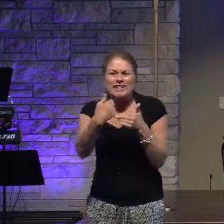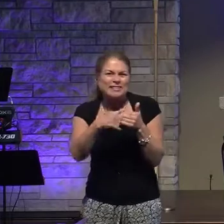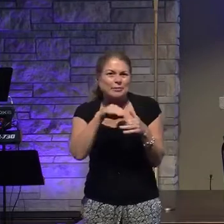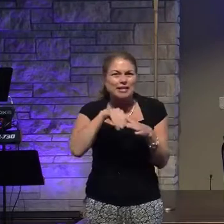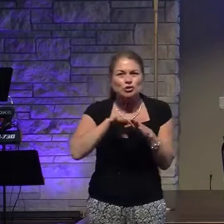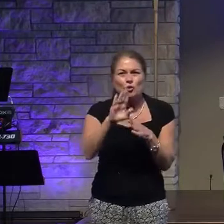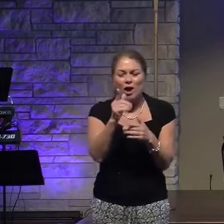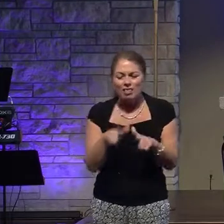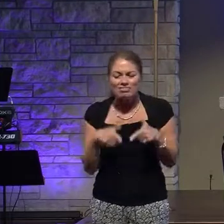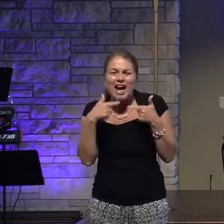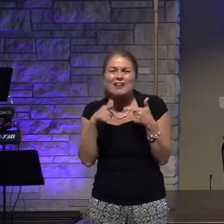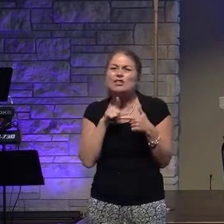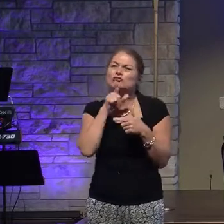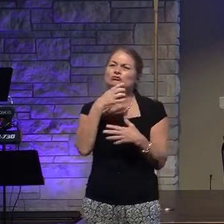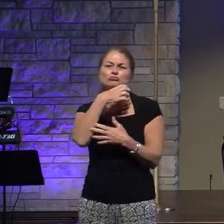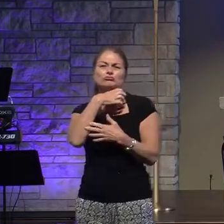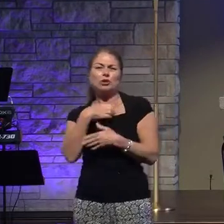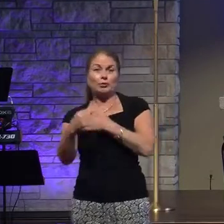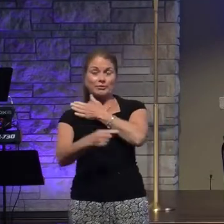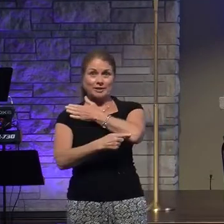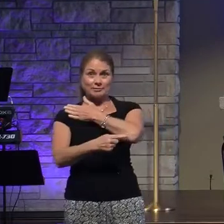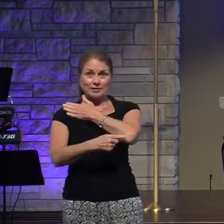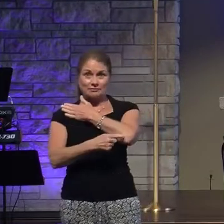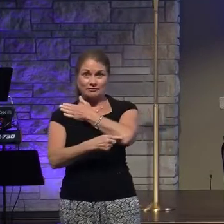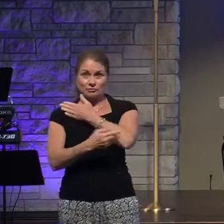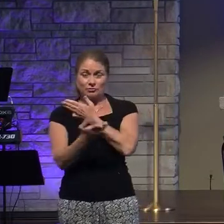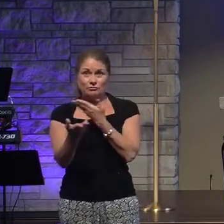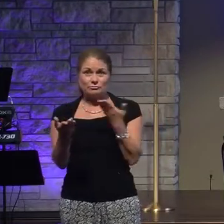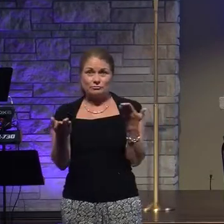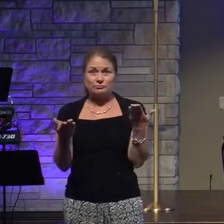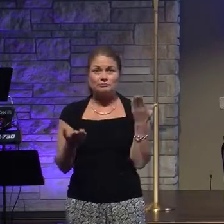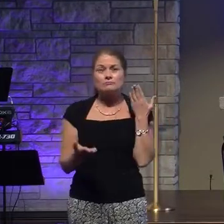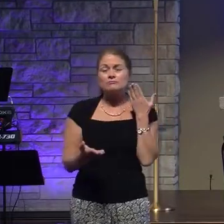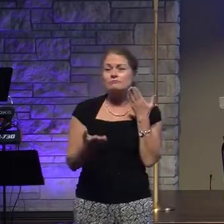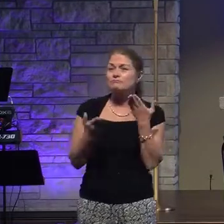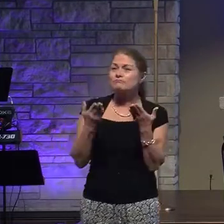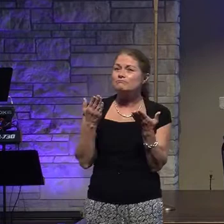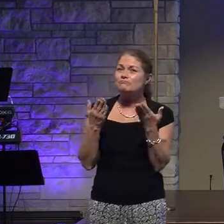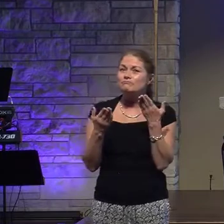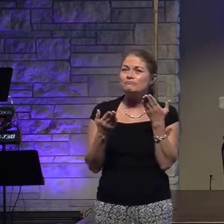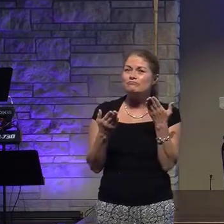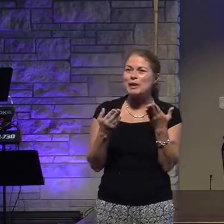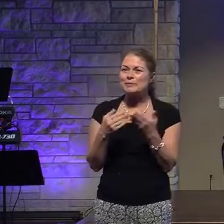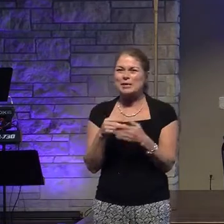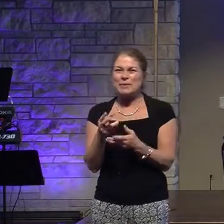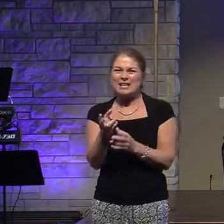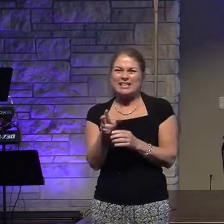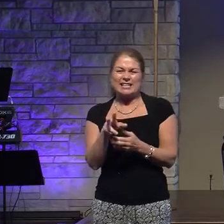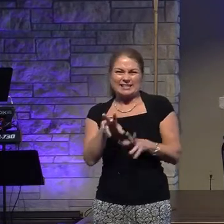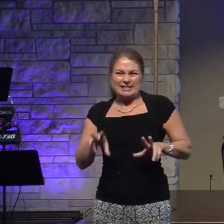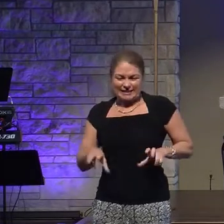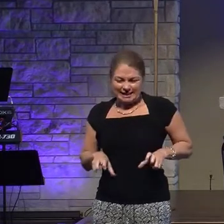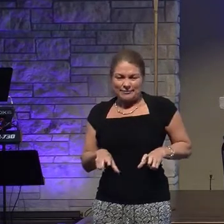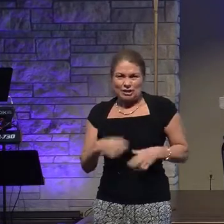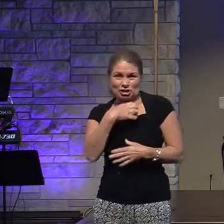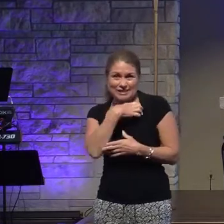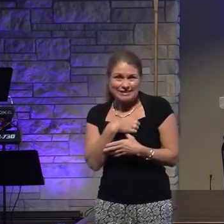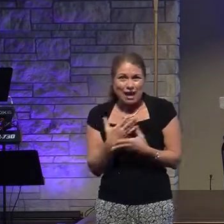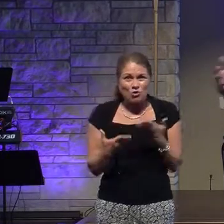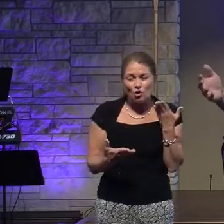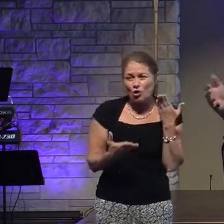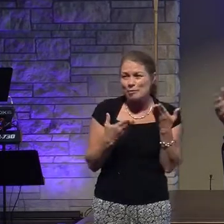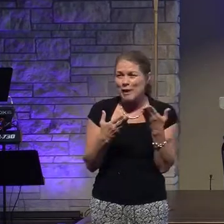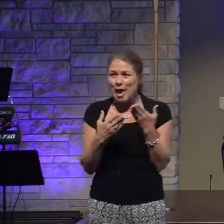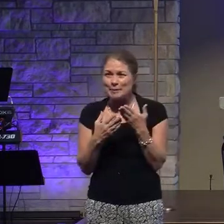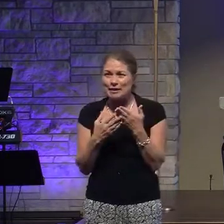so desperately are tempted by? Maybe it's some selfish desire. Maybe it's